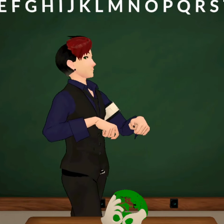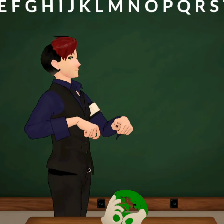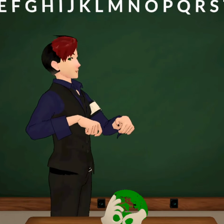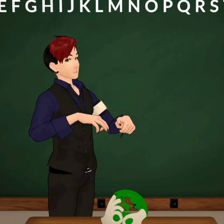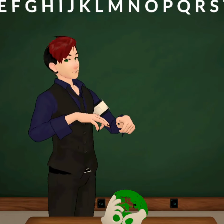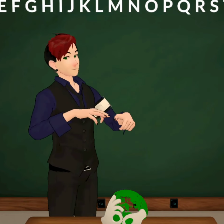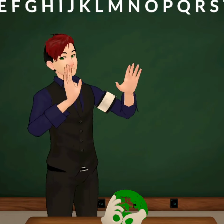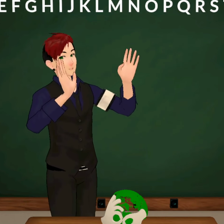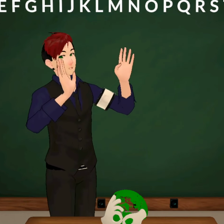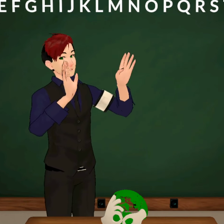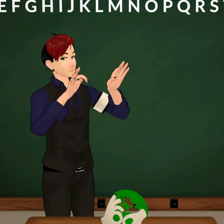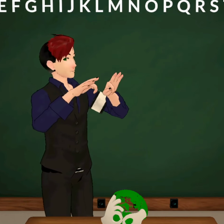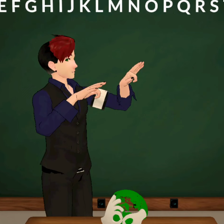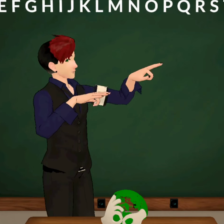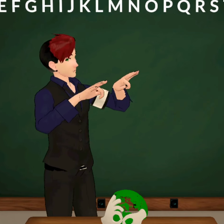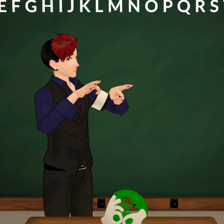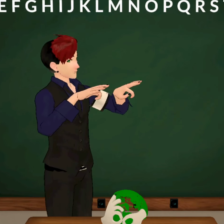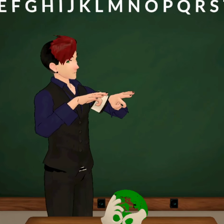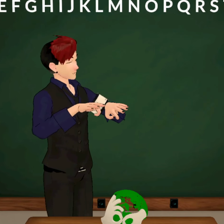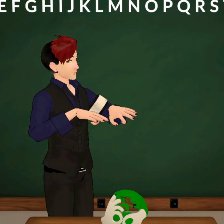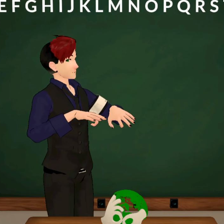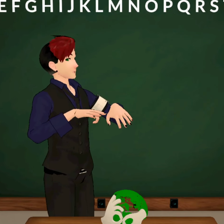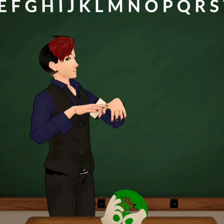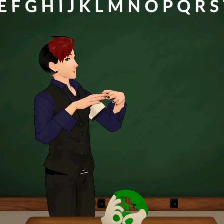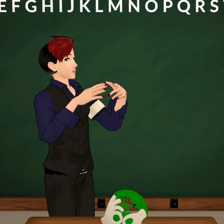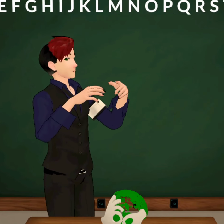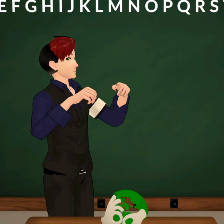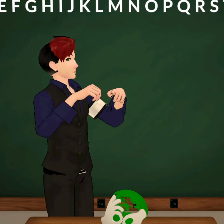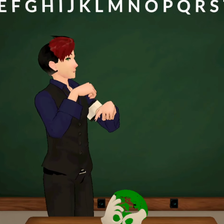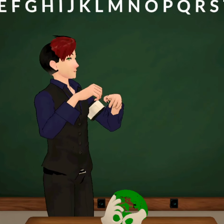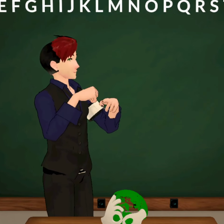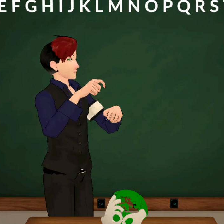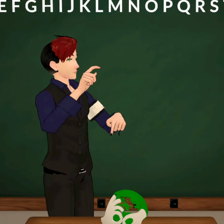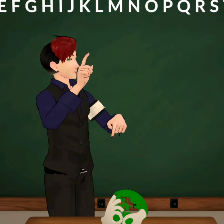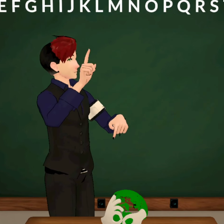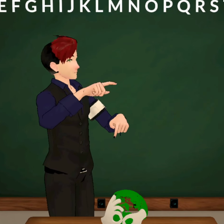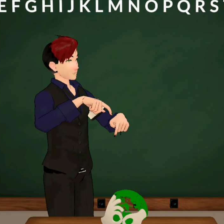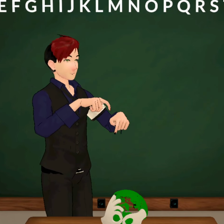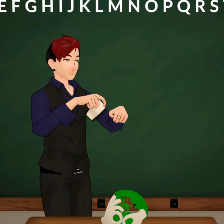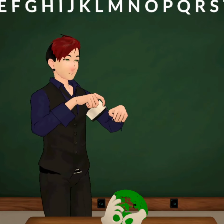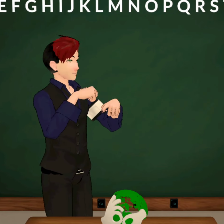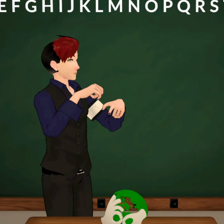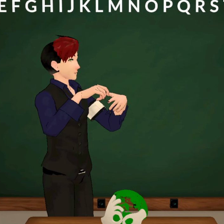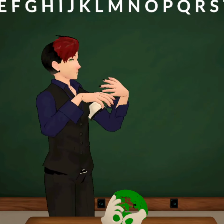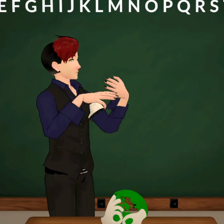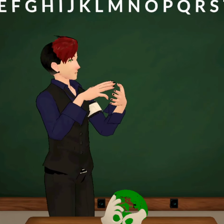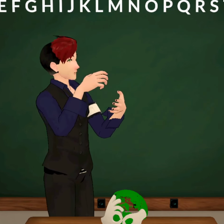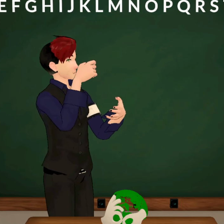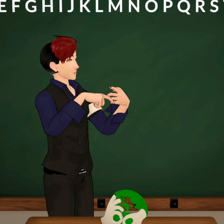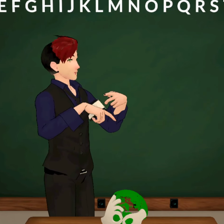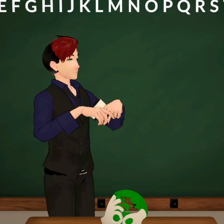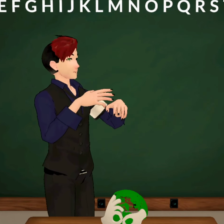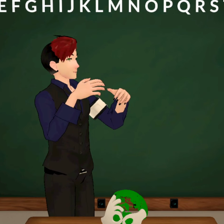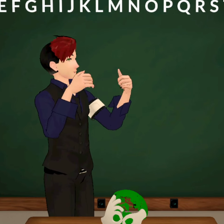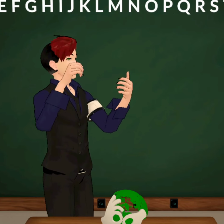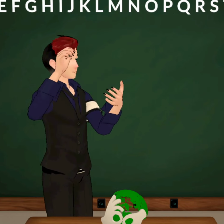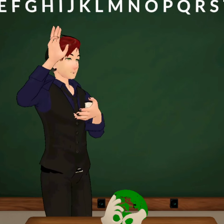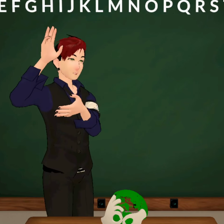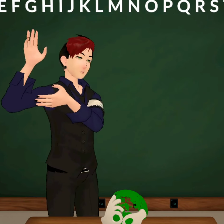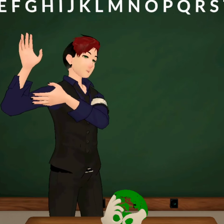All right. So we're just going to quickly explain. You're going to get you more practice later, more practice as you learn signs. But today we're just going to take it all and